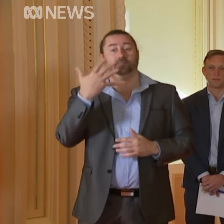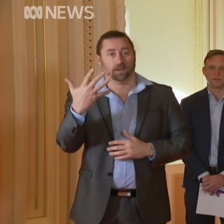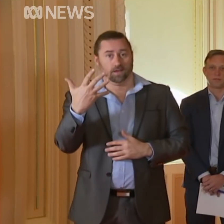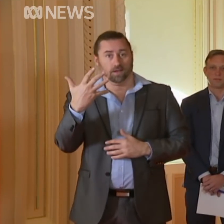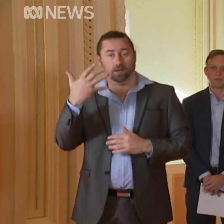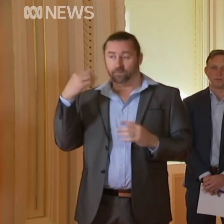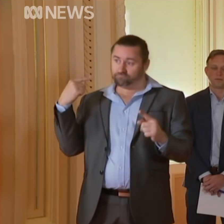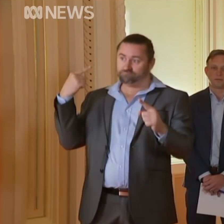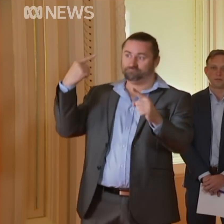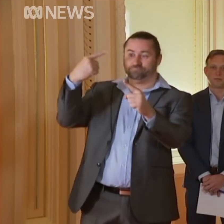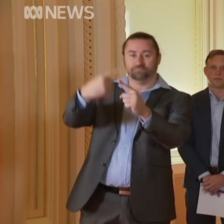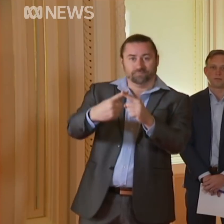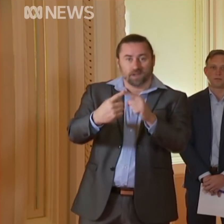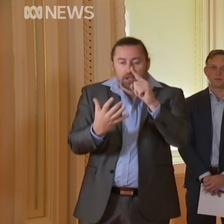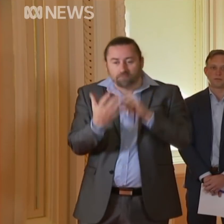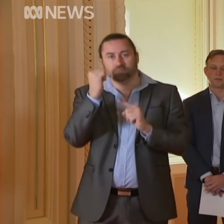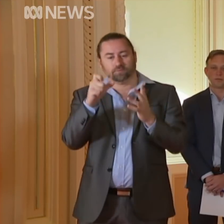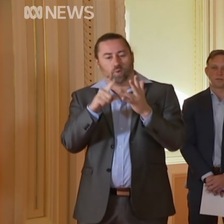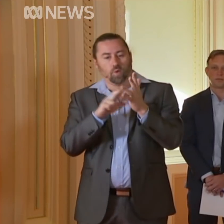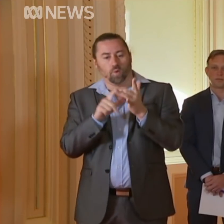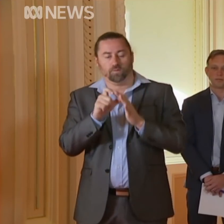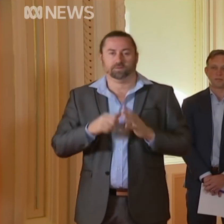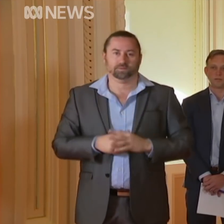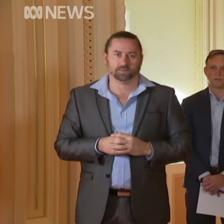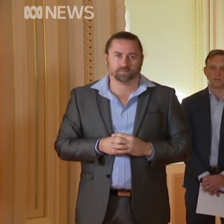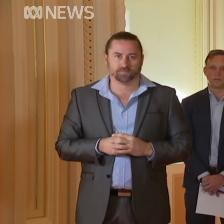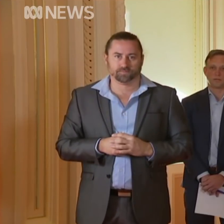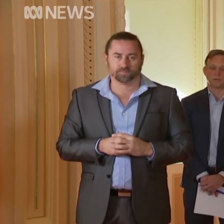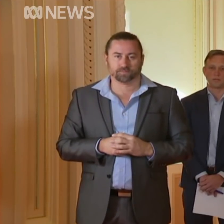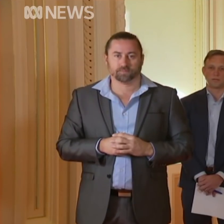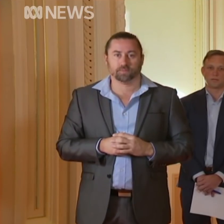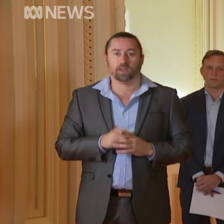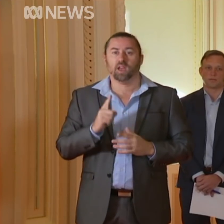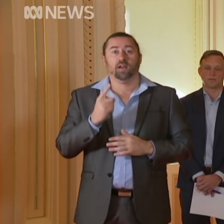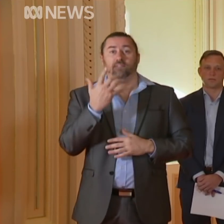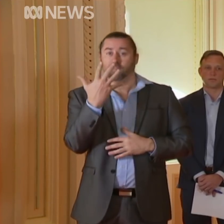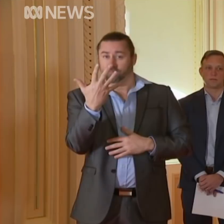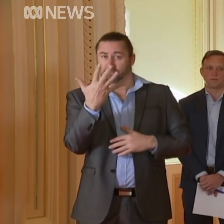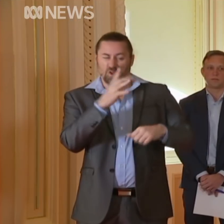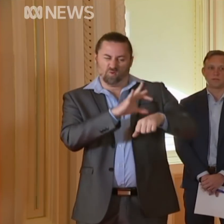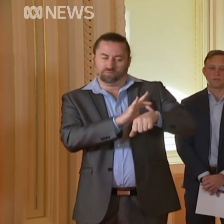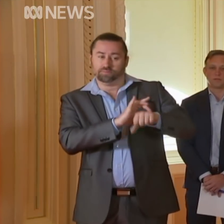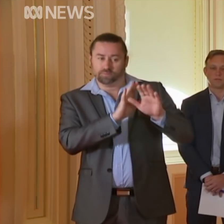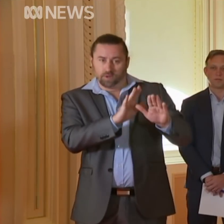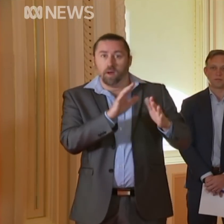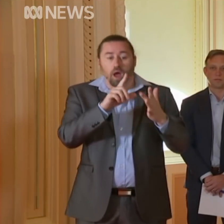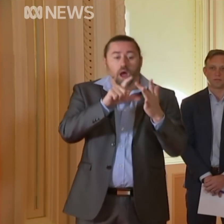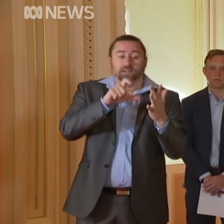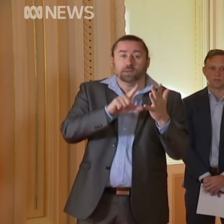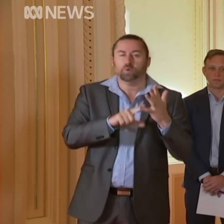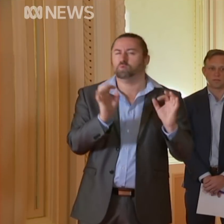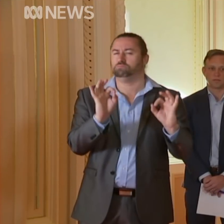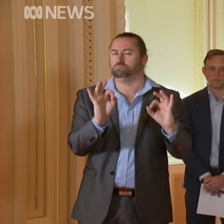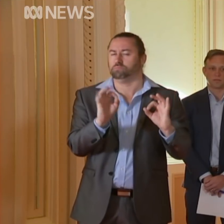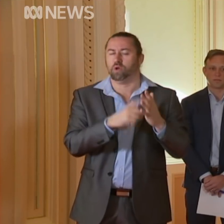in Queensland having had COVID-19. There are 5 people in hospital, none in intensive care,